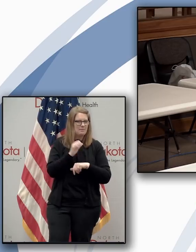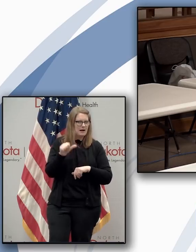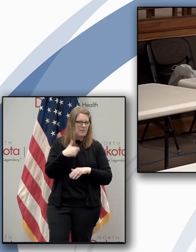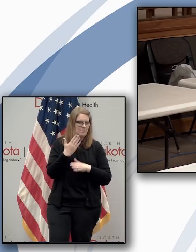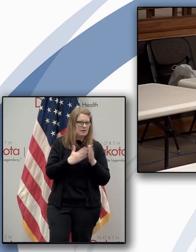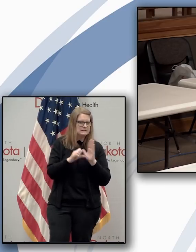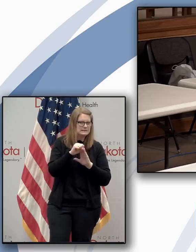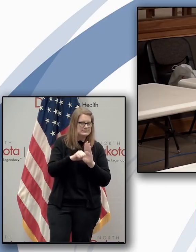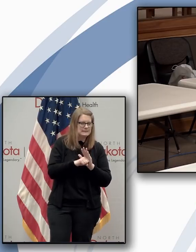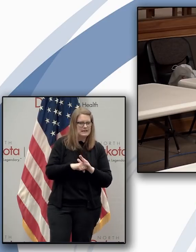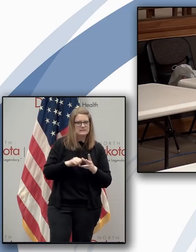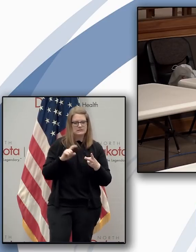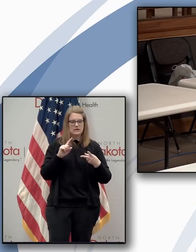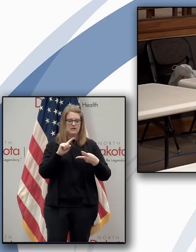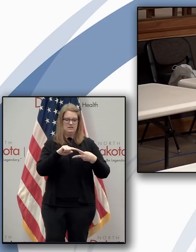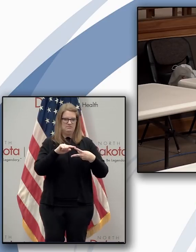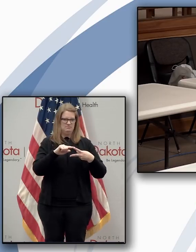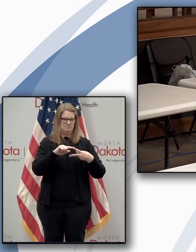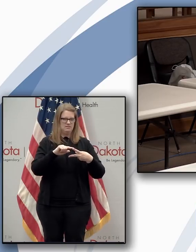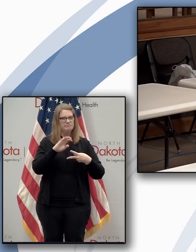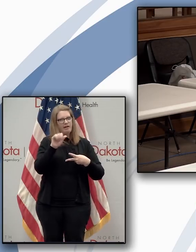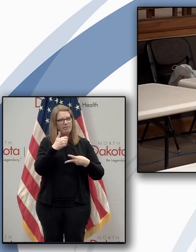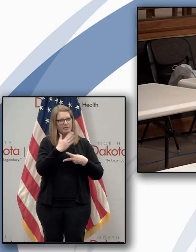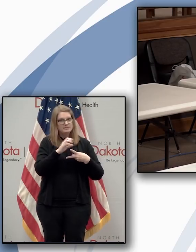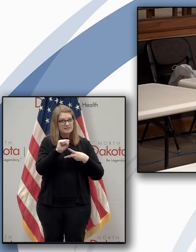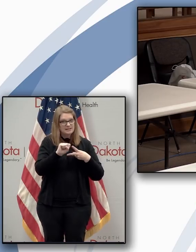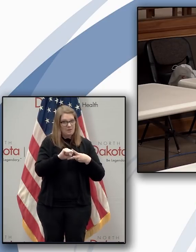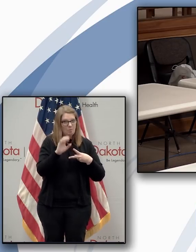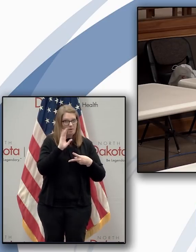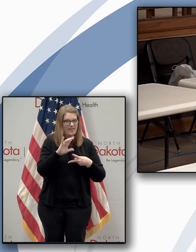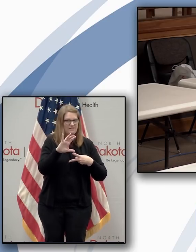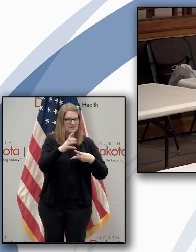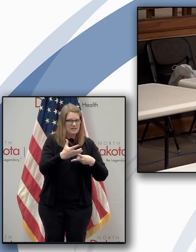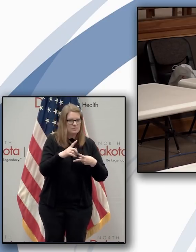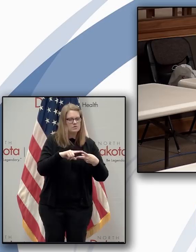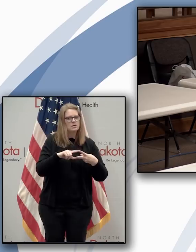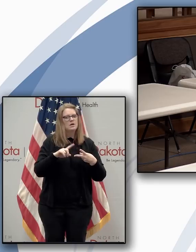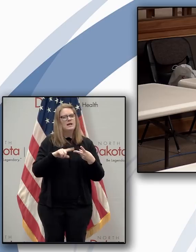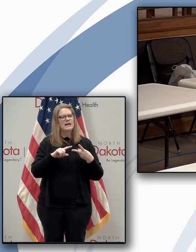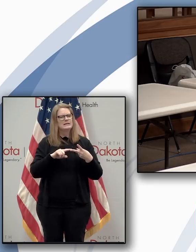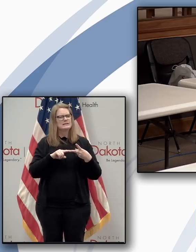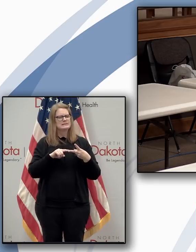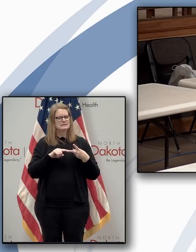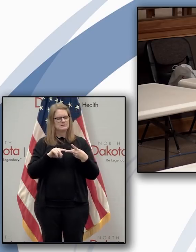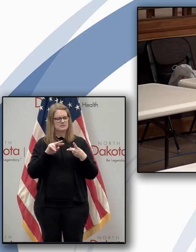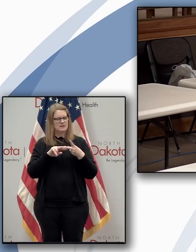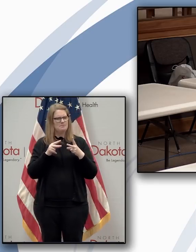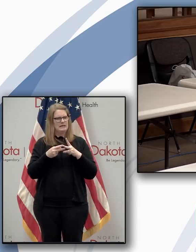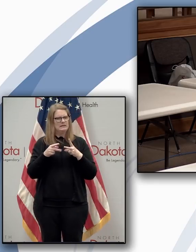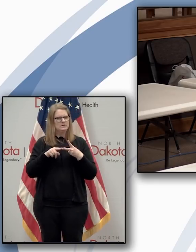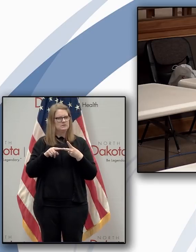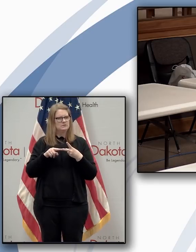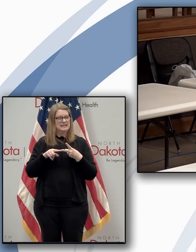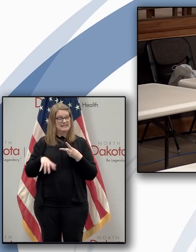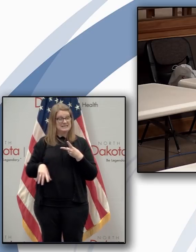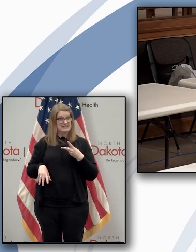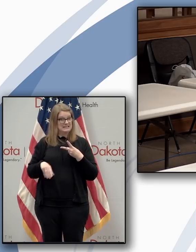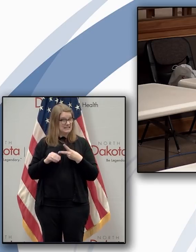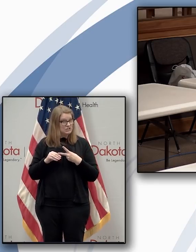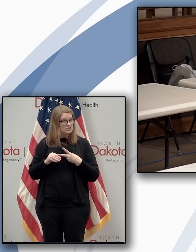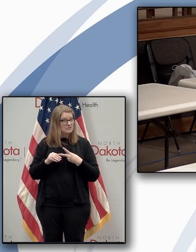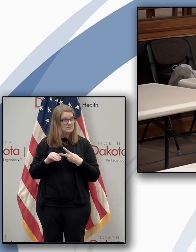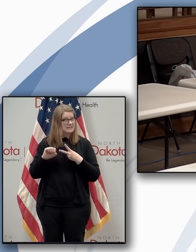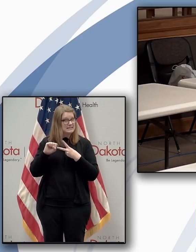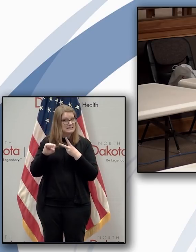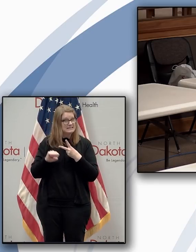And secondly, is this task force meant to be in addition to the state's efforts, or